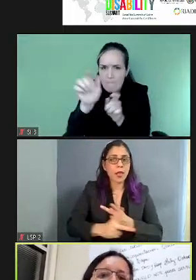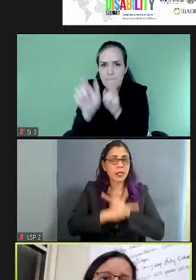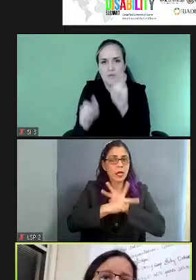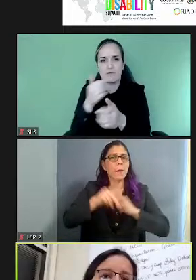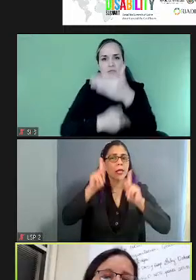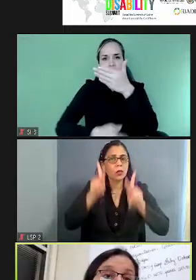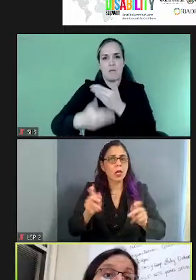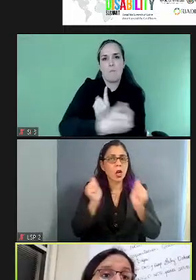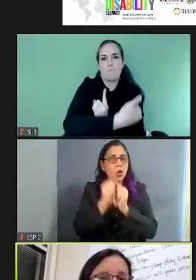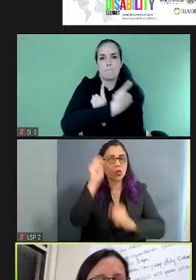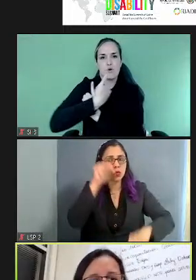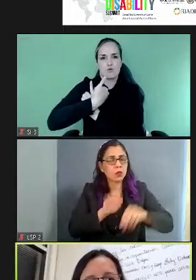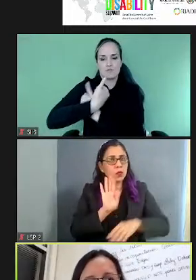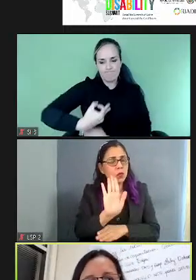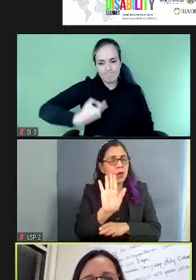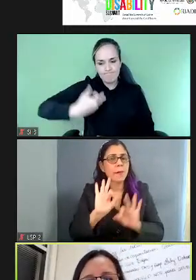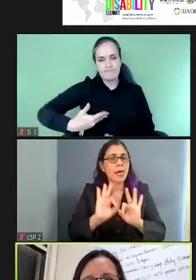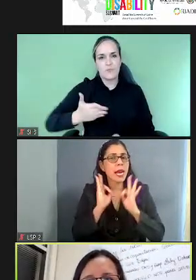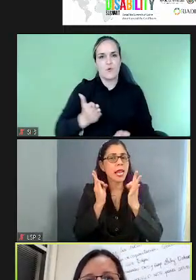is